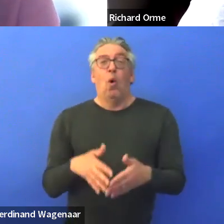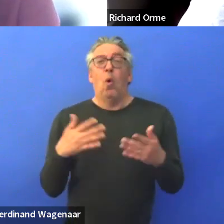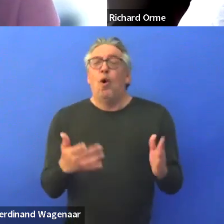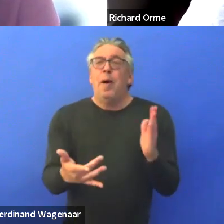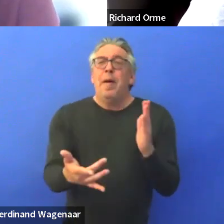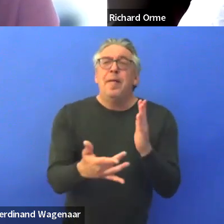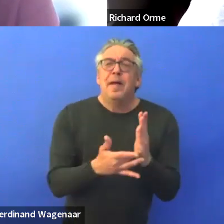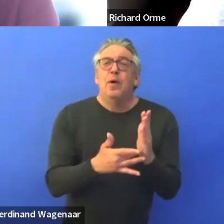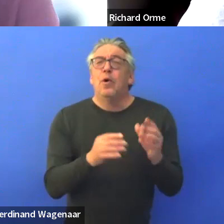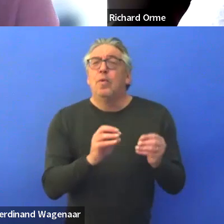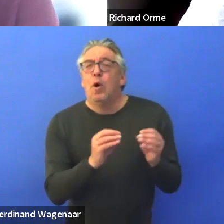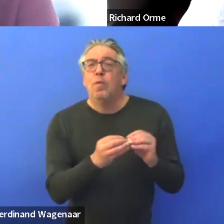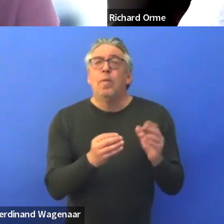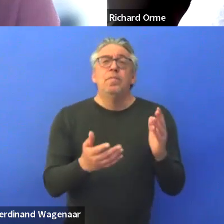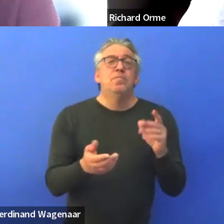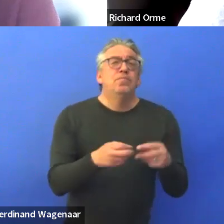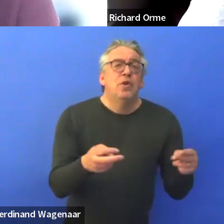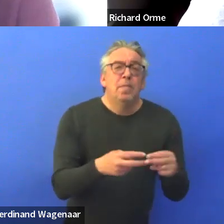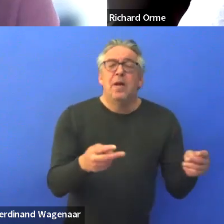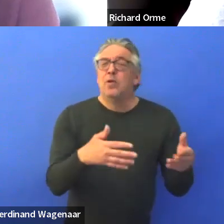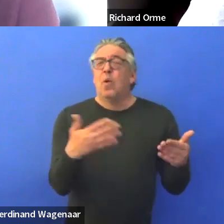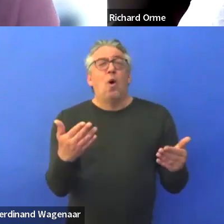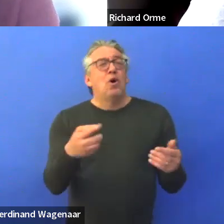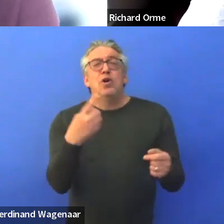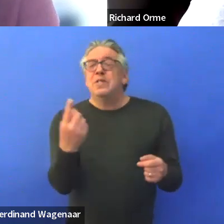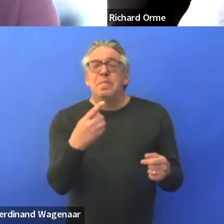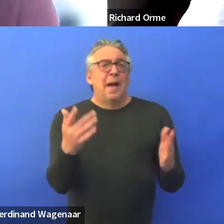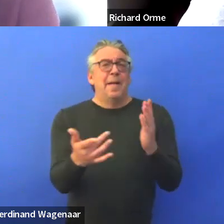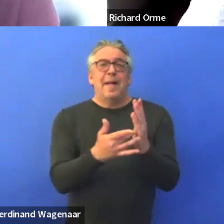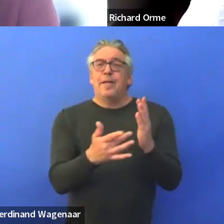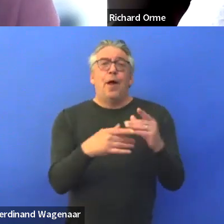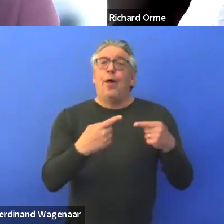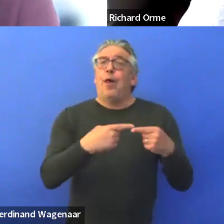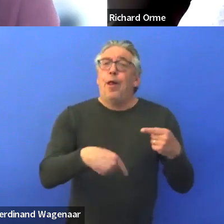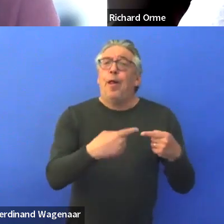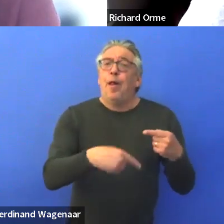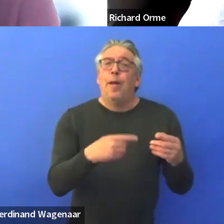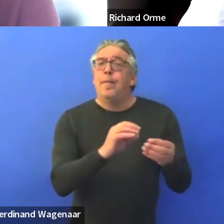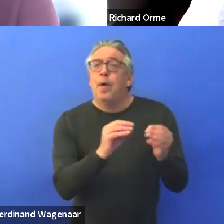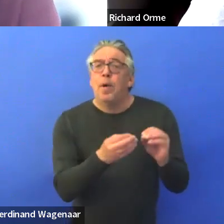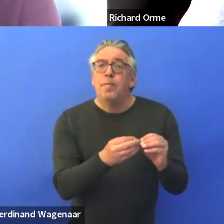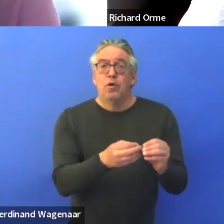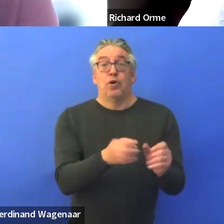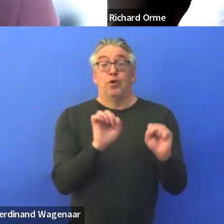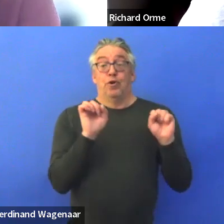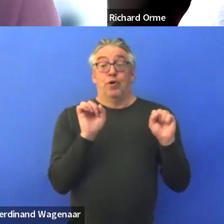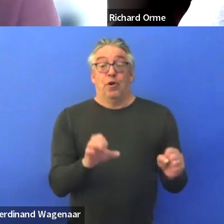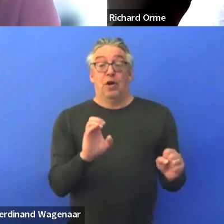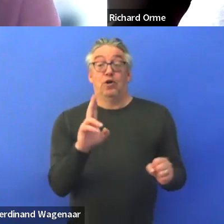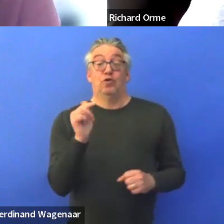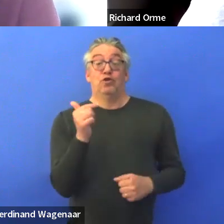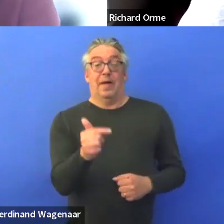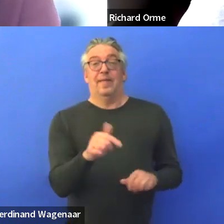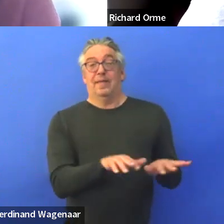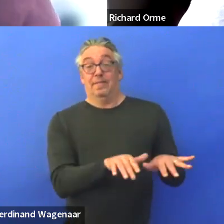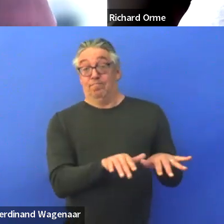question about the subtitles or something that is not working for you, you can ask this more technical question